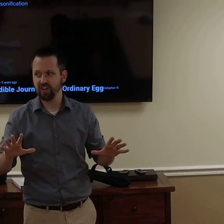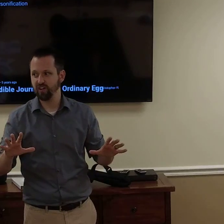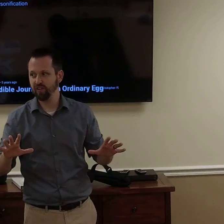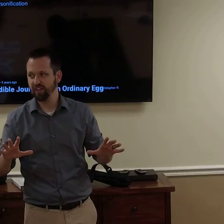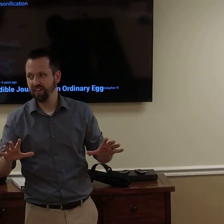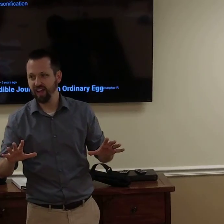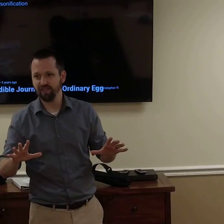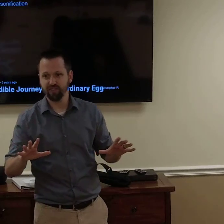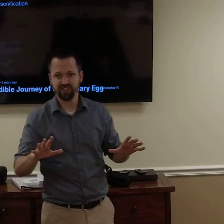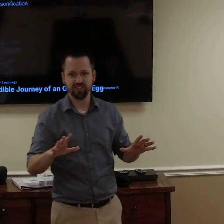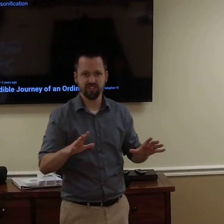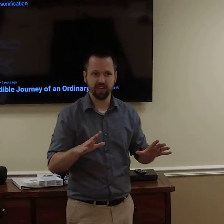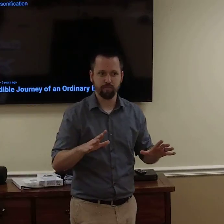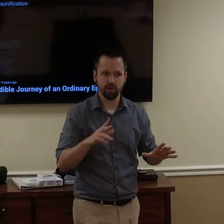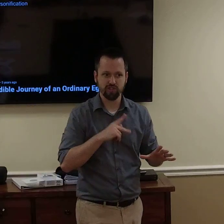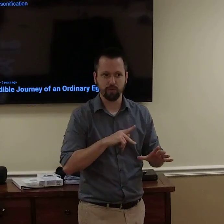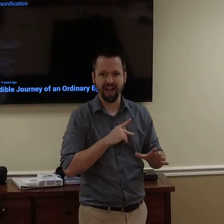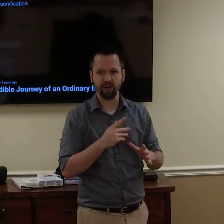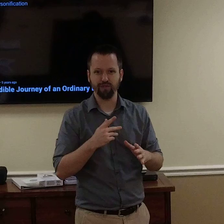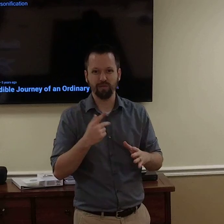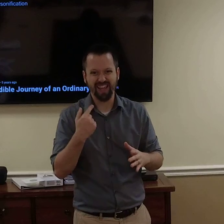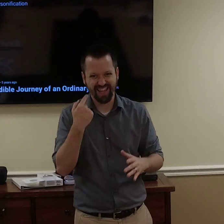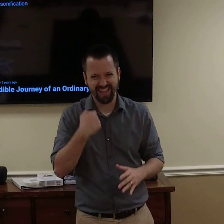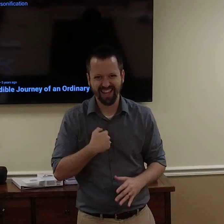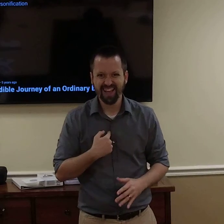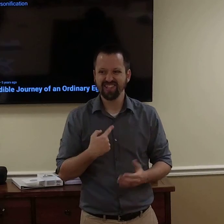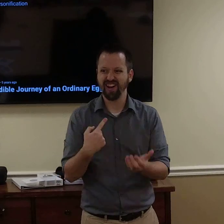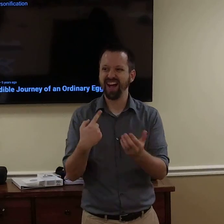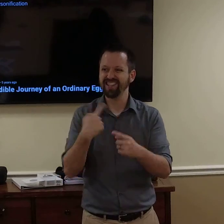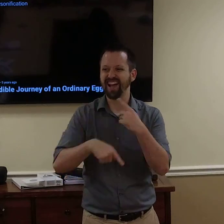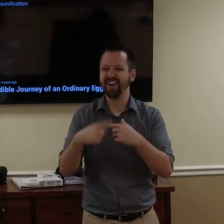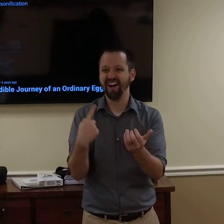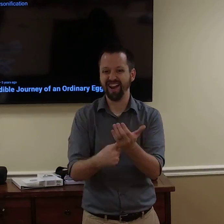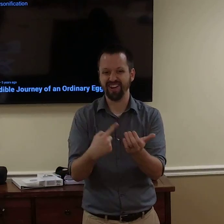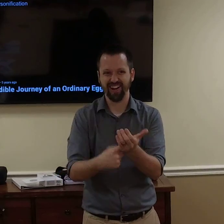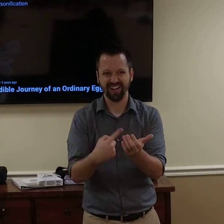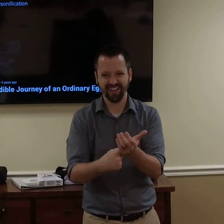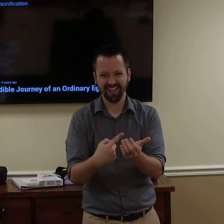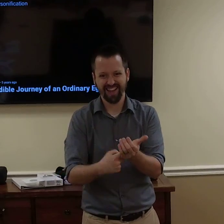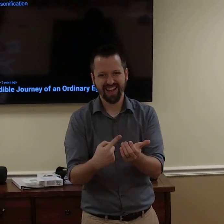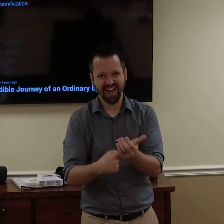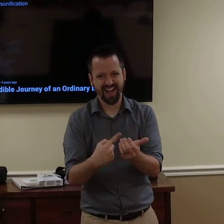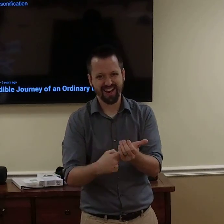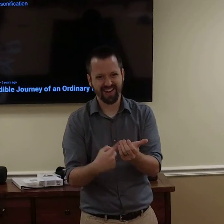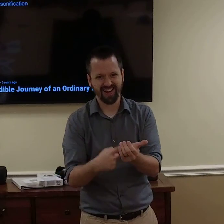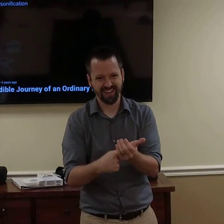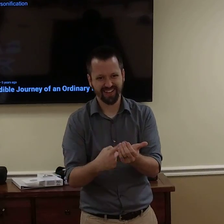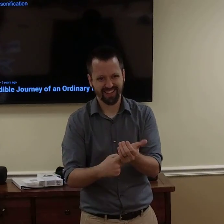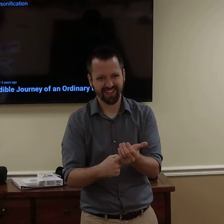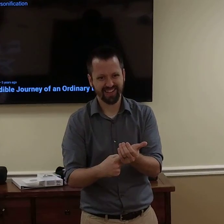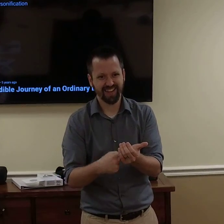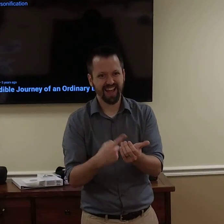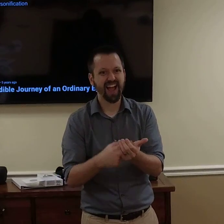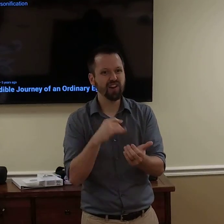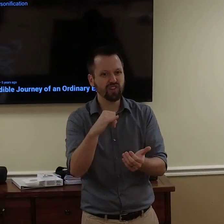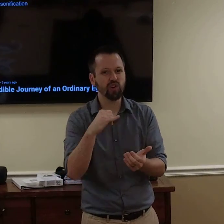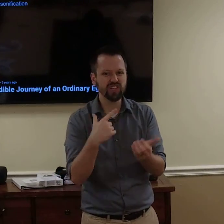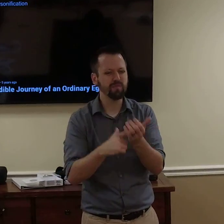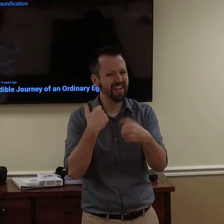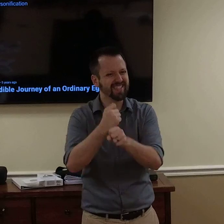So, this is just a personal matter for me. So I signed hot dog or hot dog. I like this one. I do too. It just makes